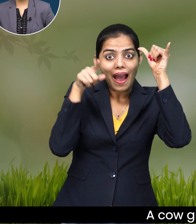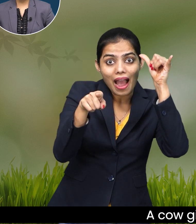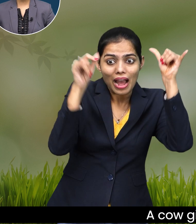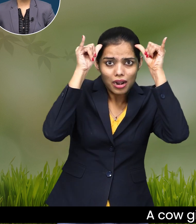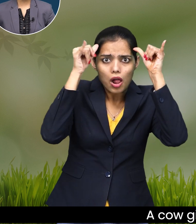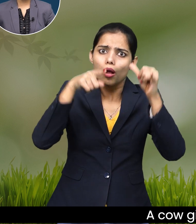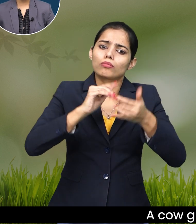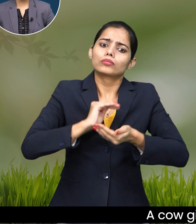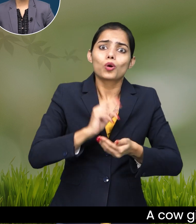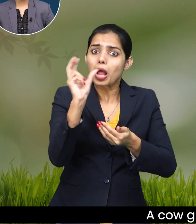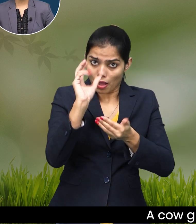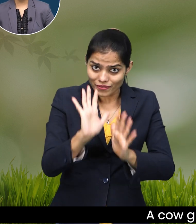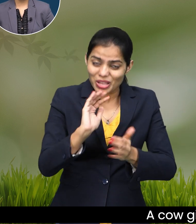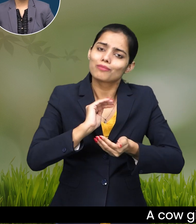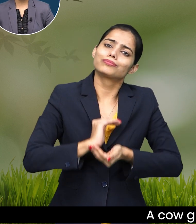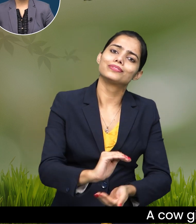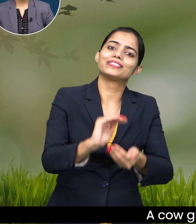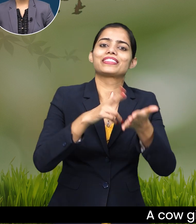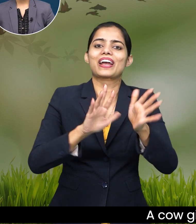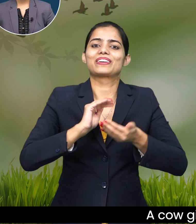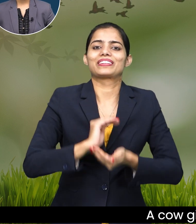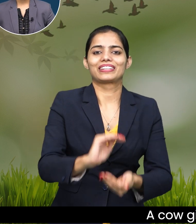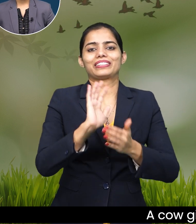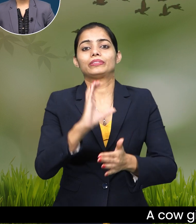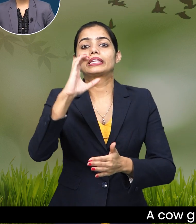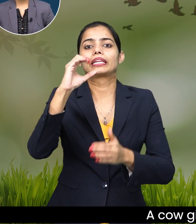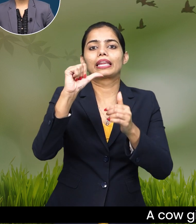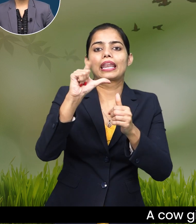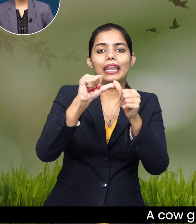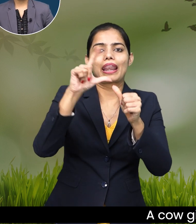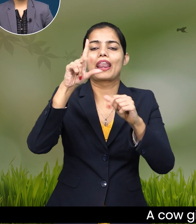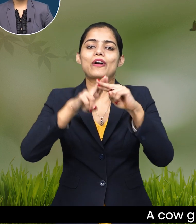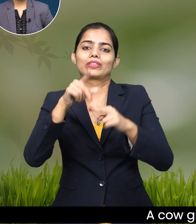A cow gives birth to a calf.